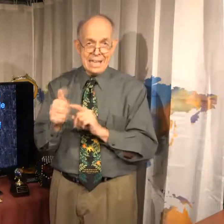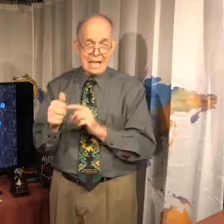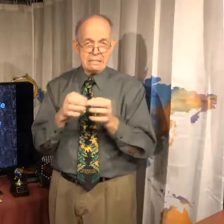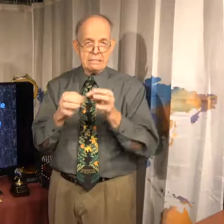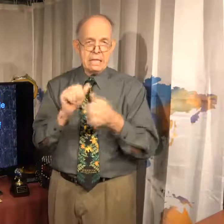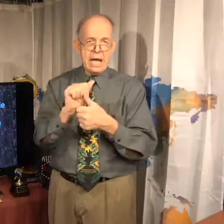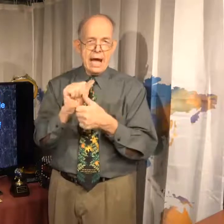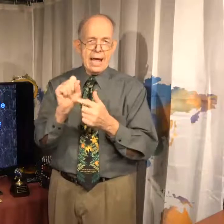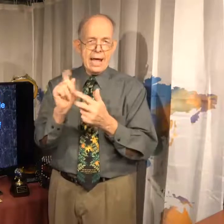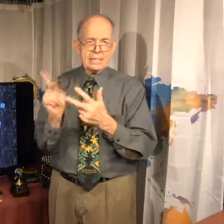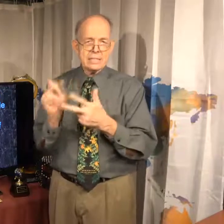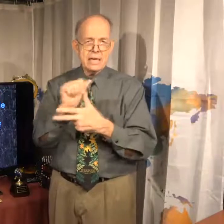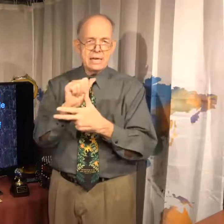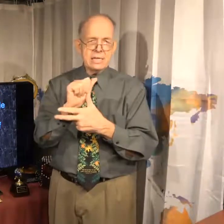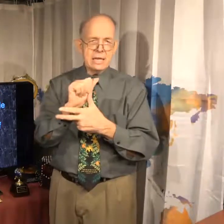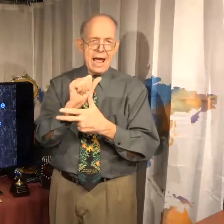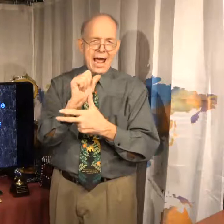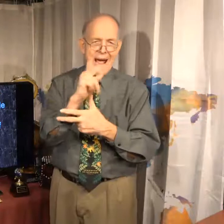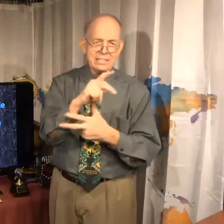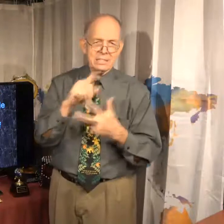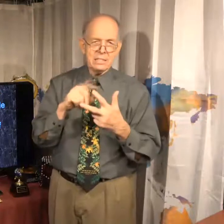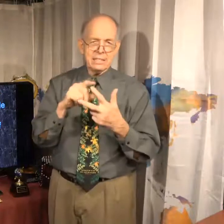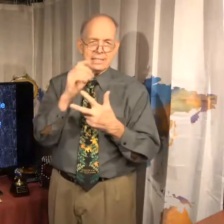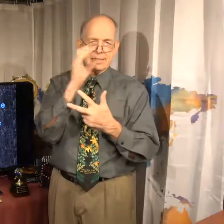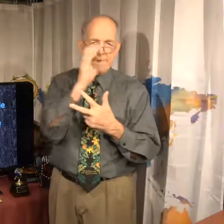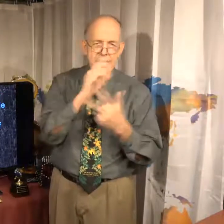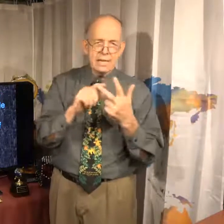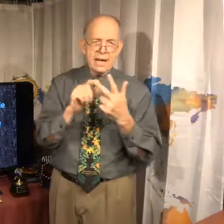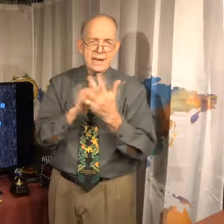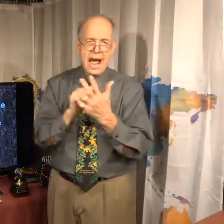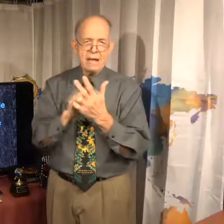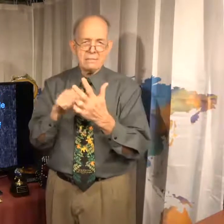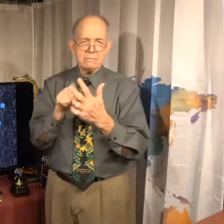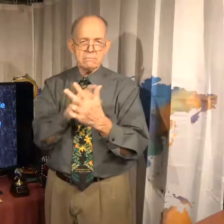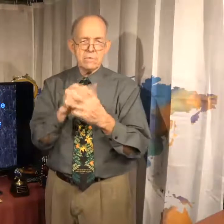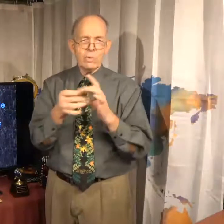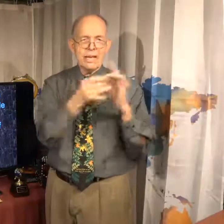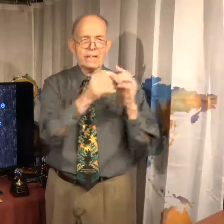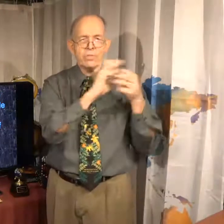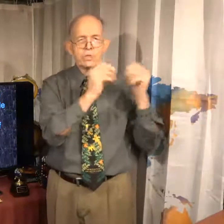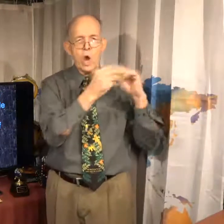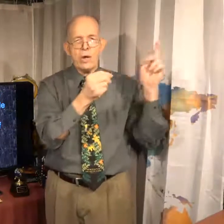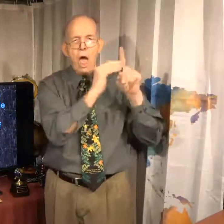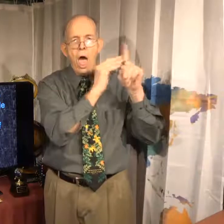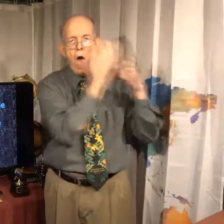Who, 11, 19, 19, and that's, see, now, we need the story.